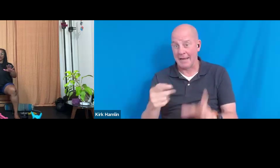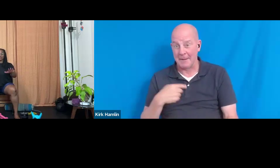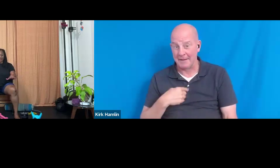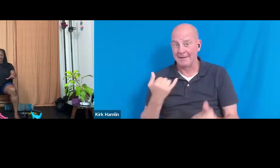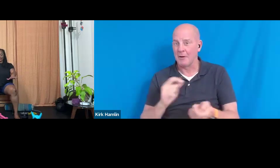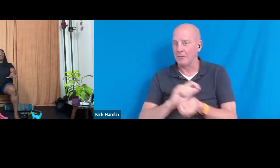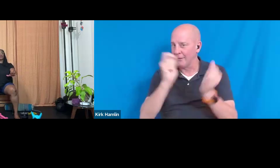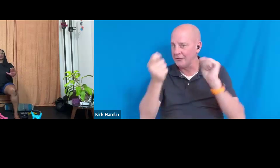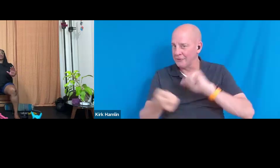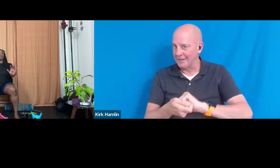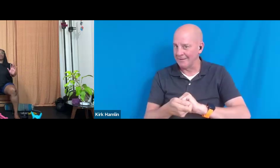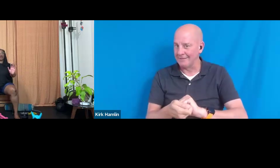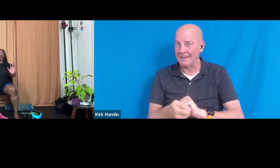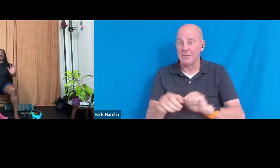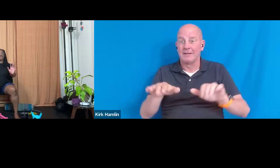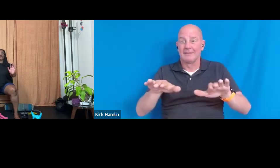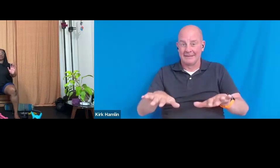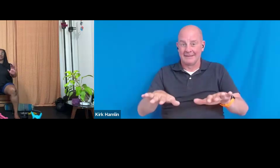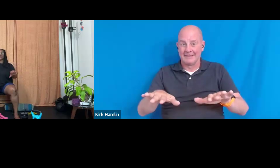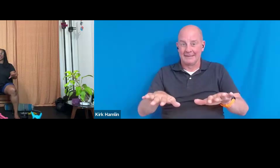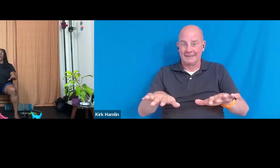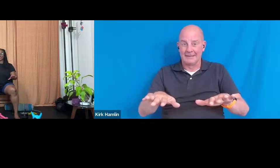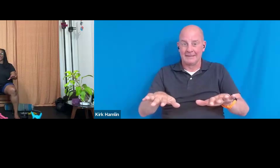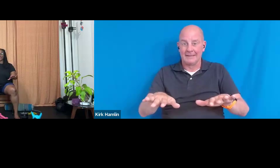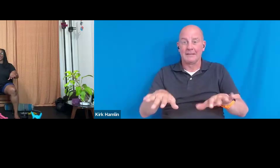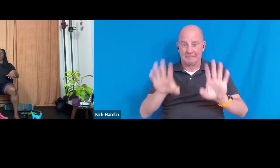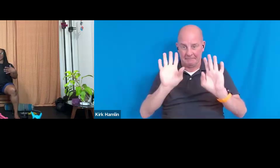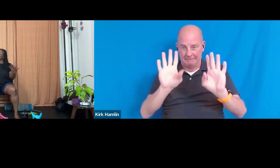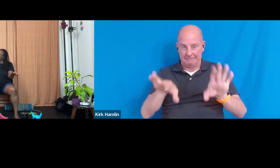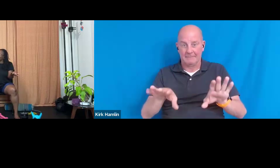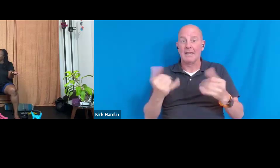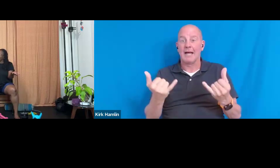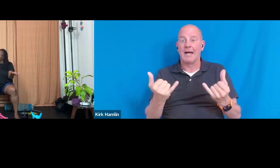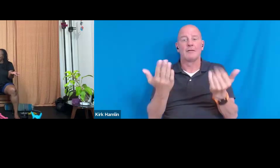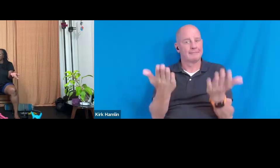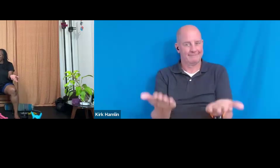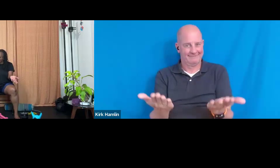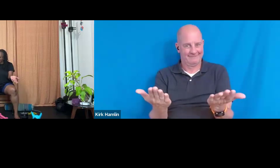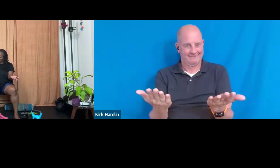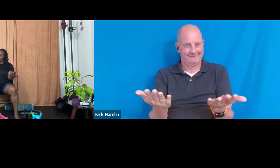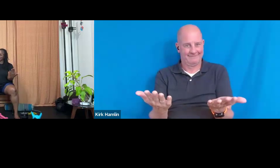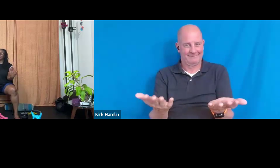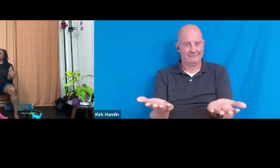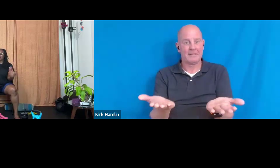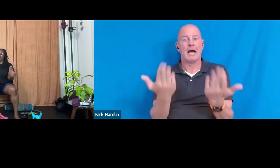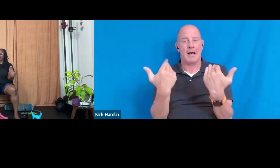that was palm down, pulling the back of your hand towards the face. Now we're going to flip it. Palm